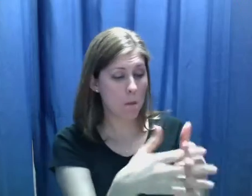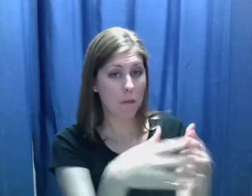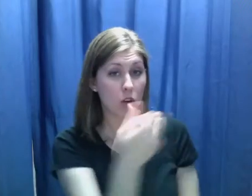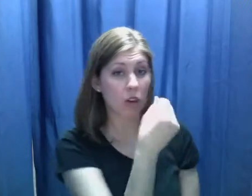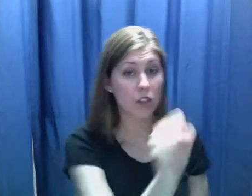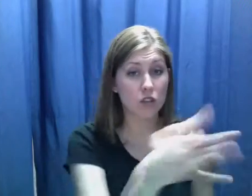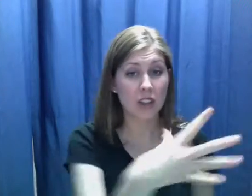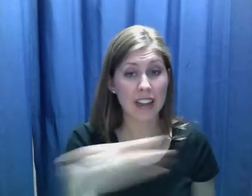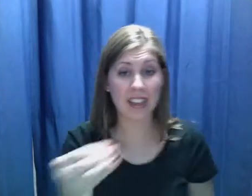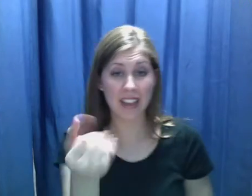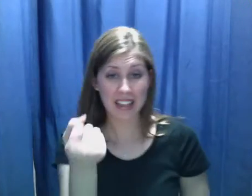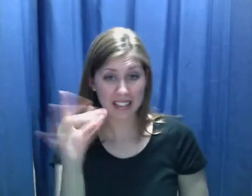1840s.